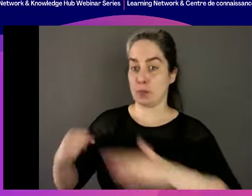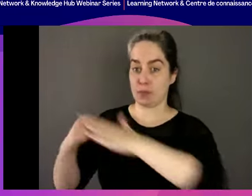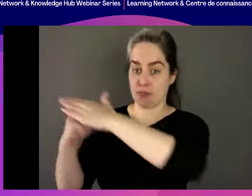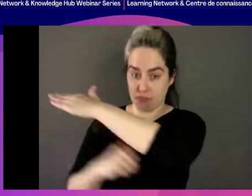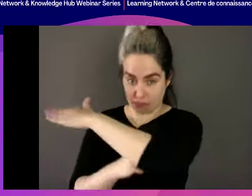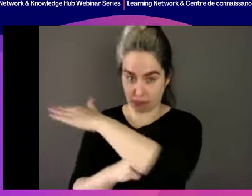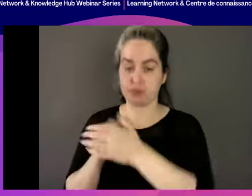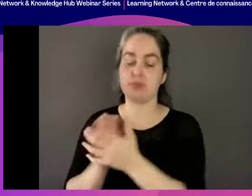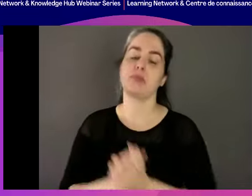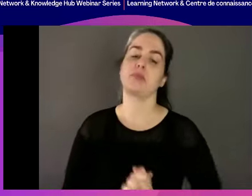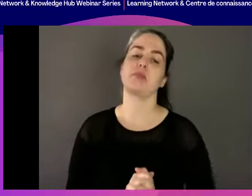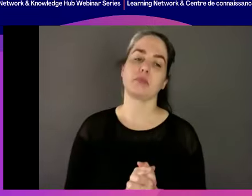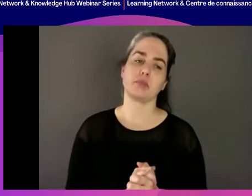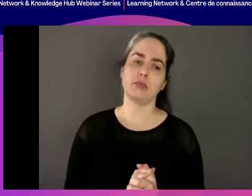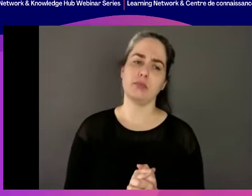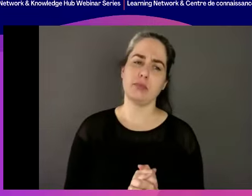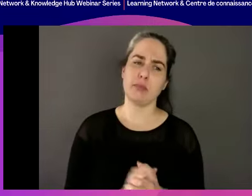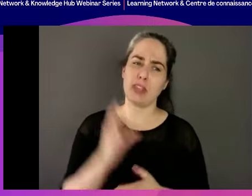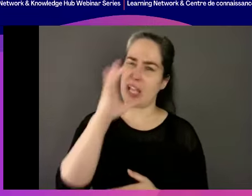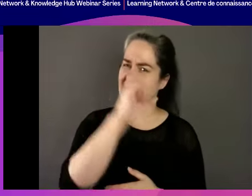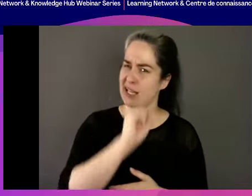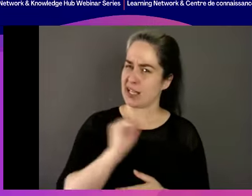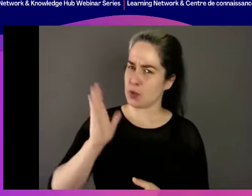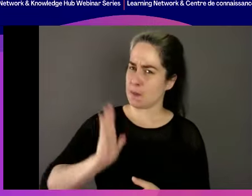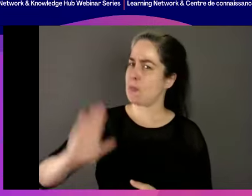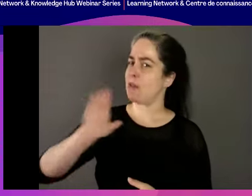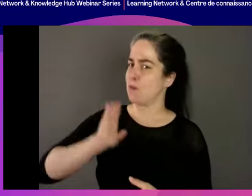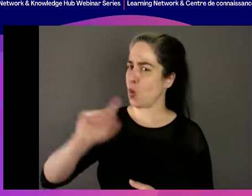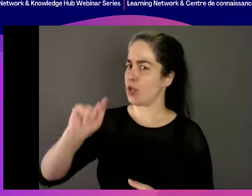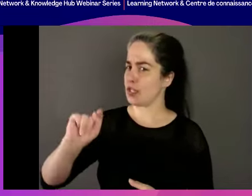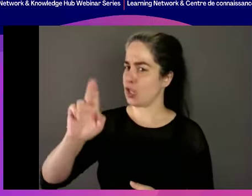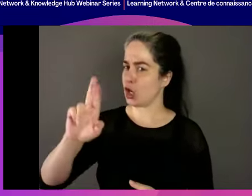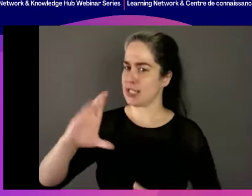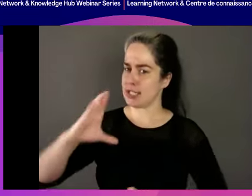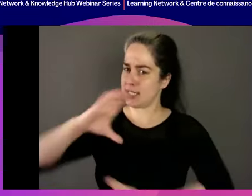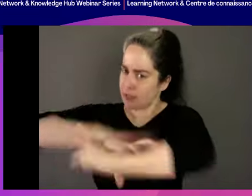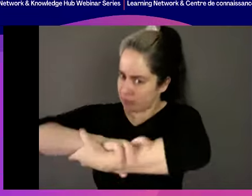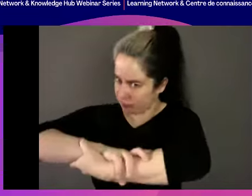I guess it was before the Truth and Reconciliation Commission,